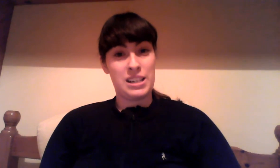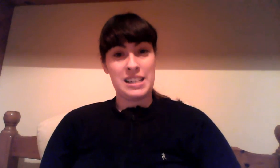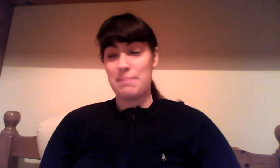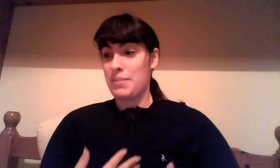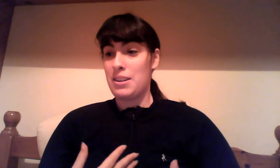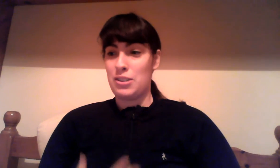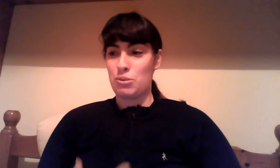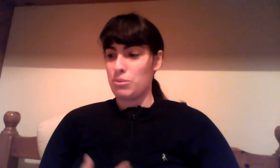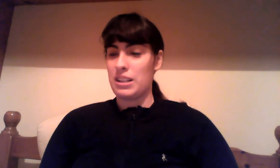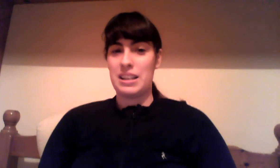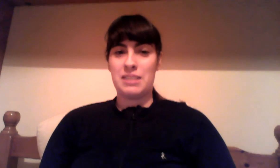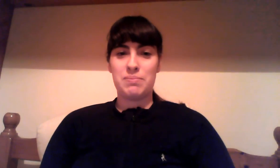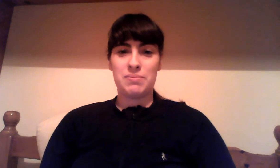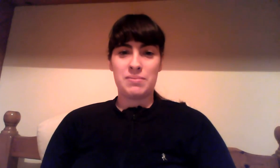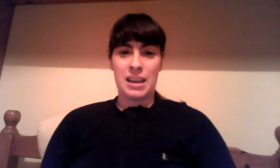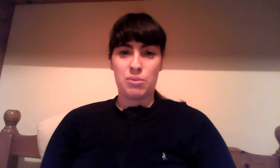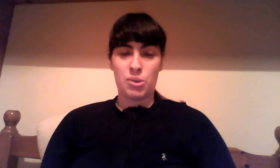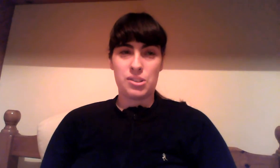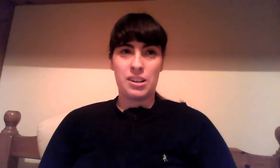really, you're really getting the wrong sign.